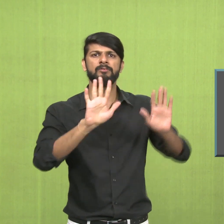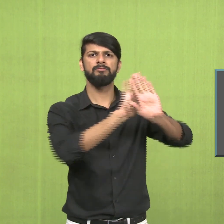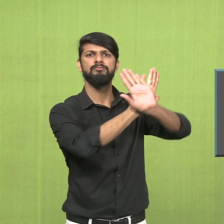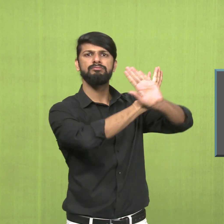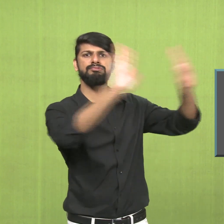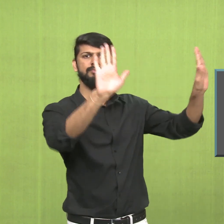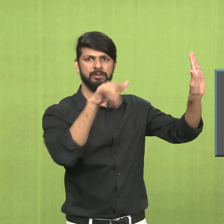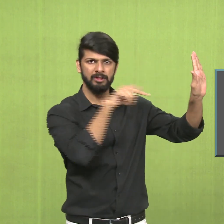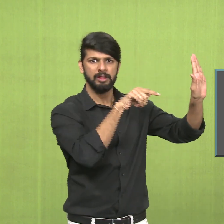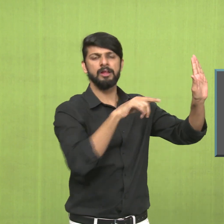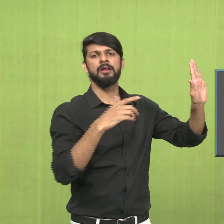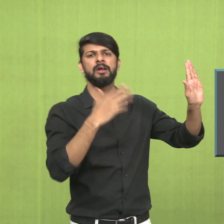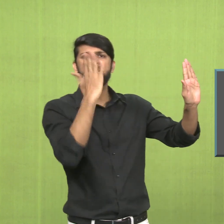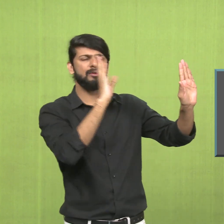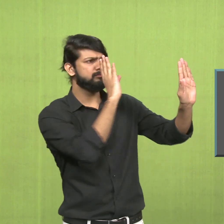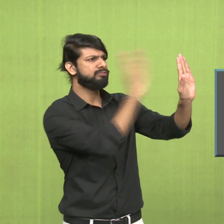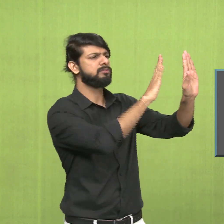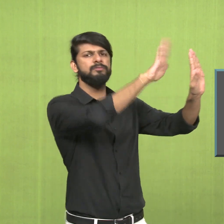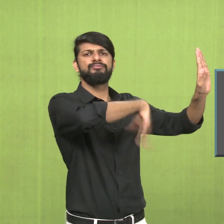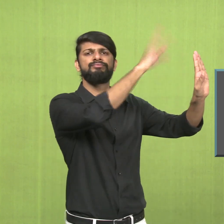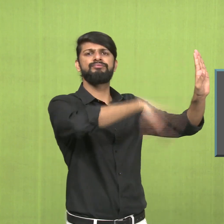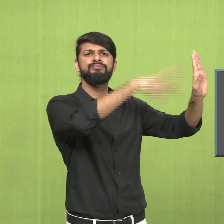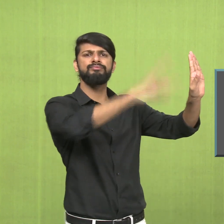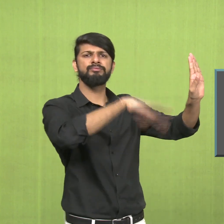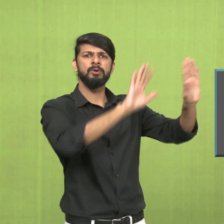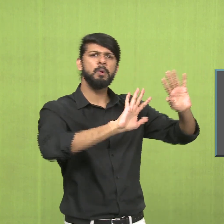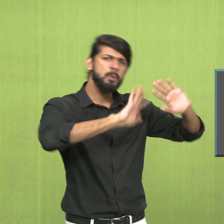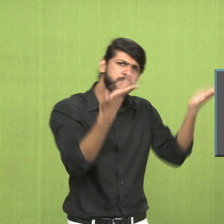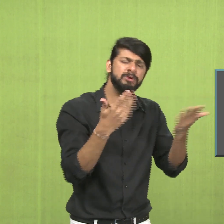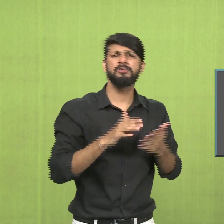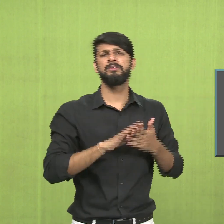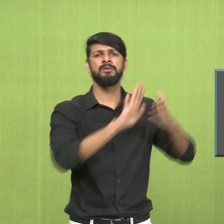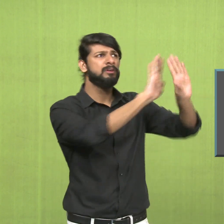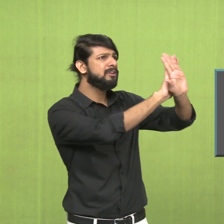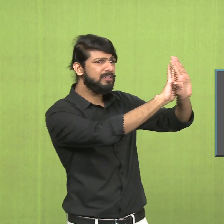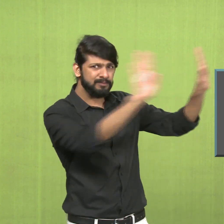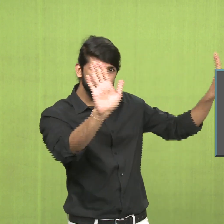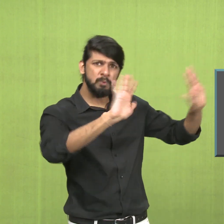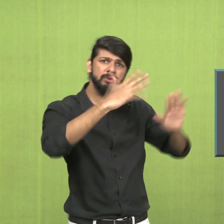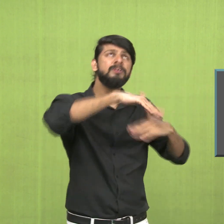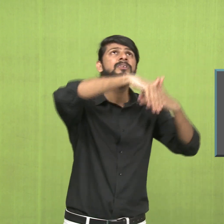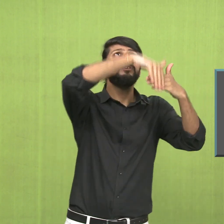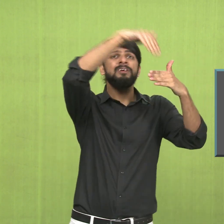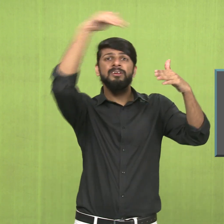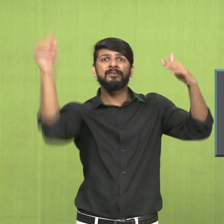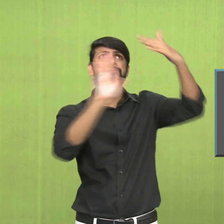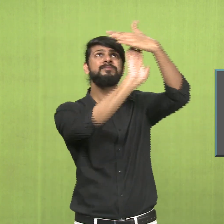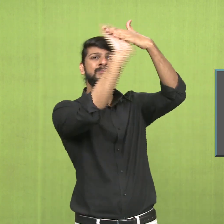Mural is a kind of artwork which is made directly on a wall or a